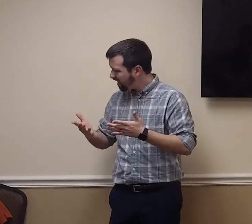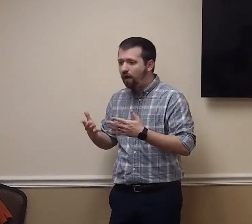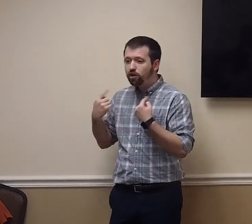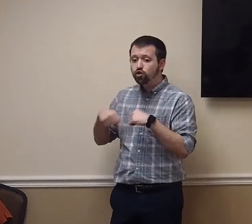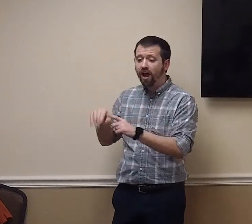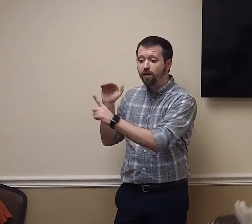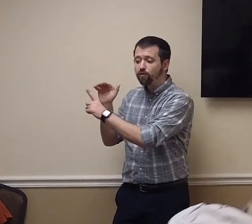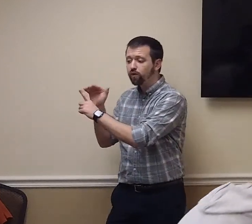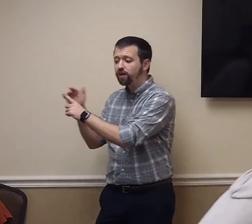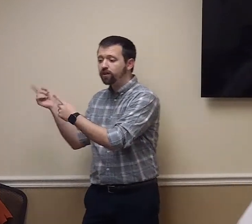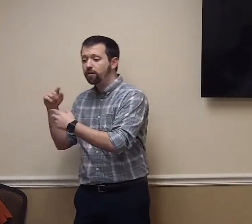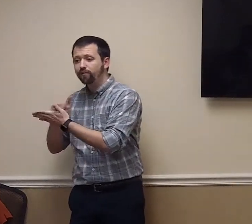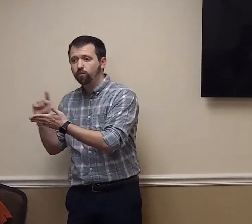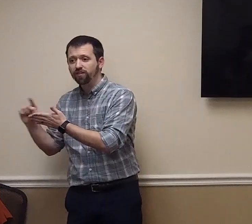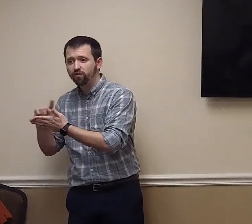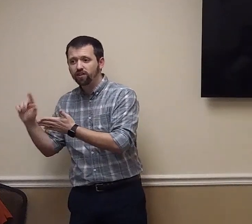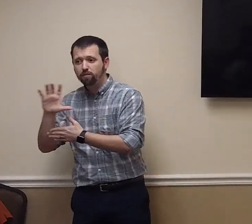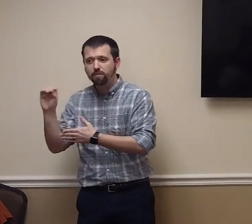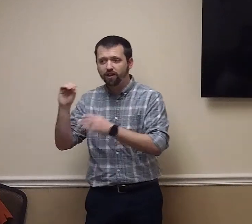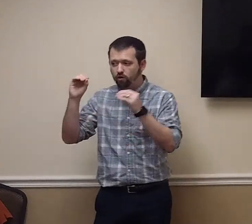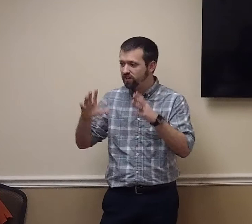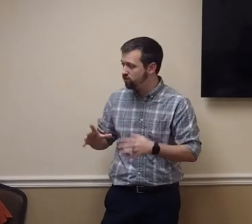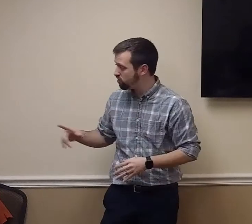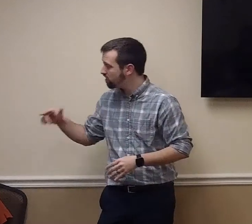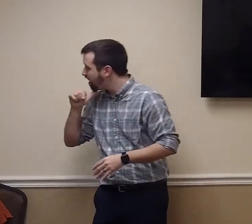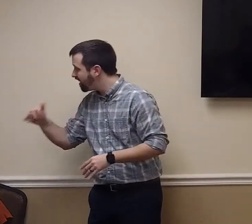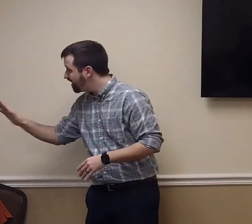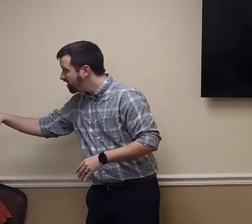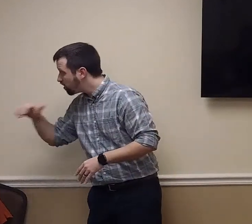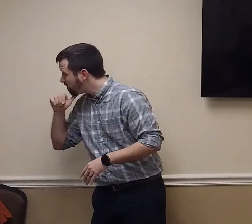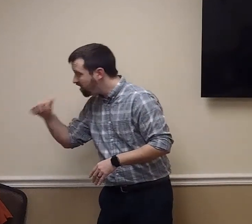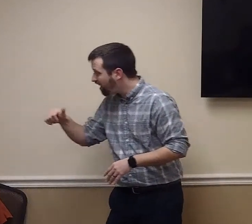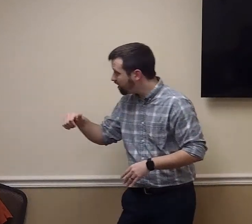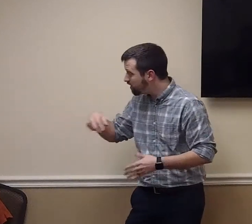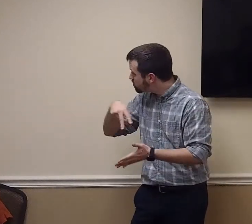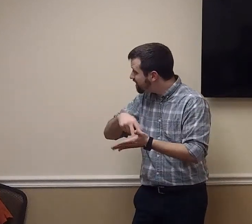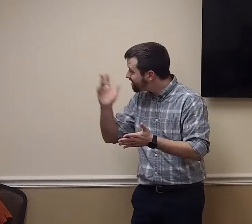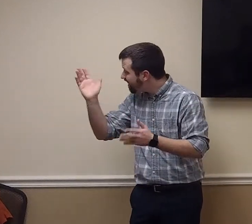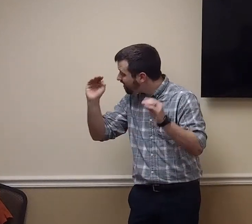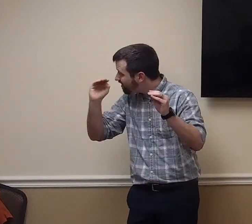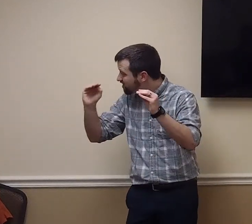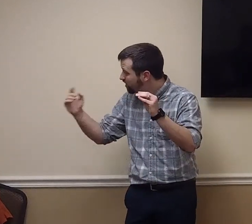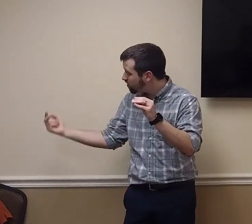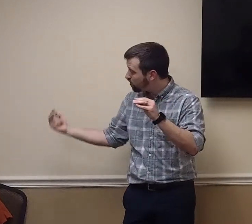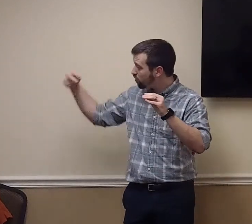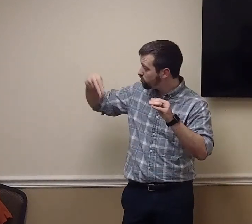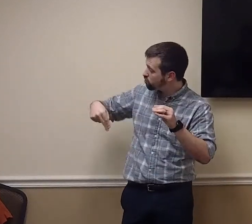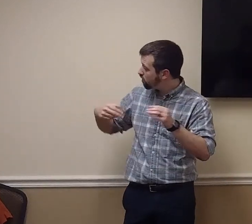I'm going to try to persuade him to come every week. So he's going to be my co-teacher. So it's not going to be just me standing here teaching, because you'll join